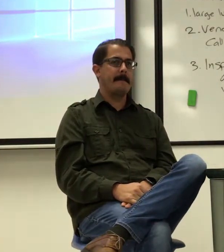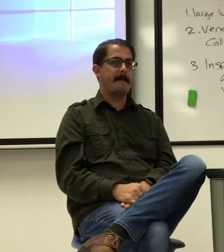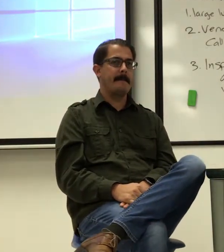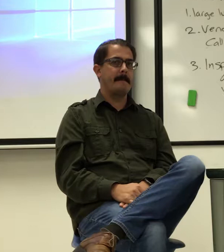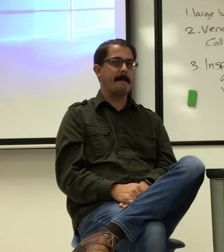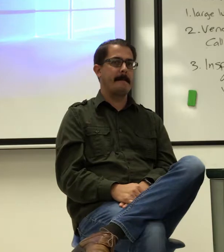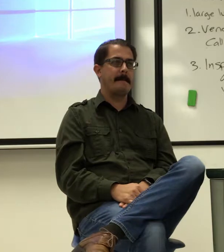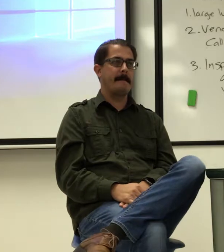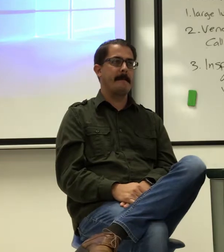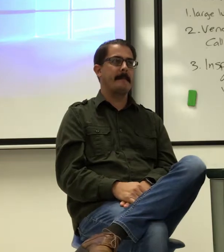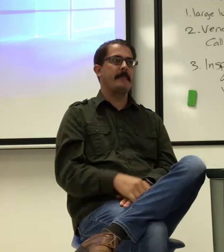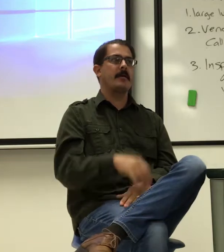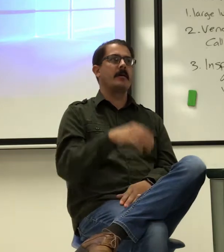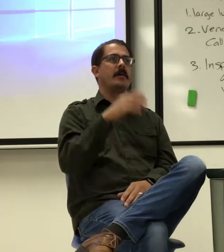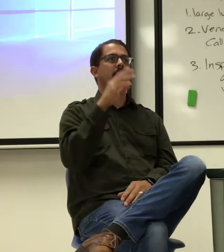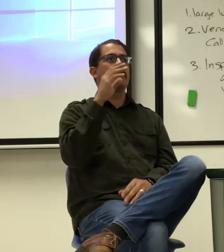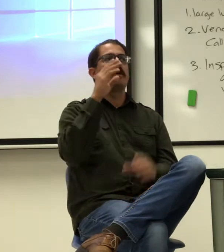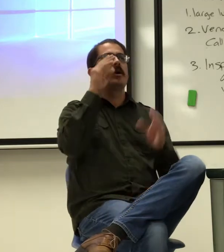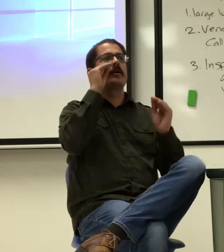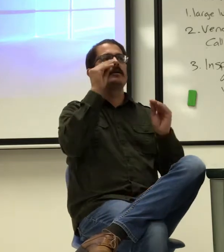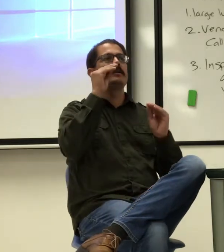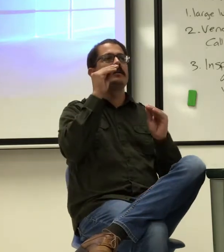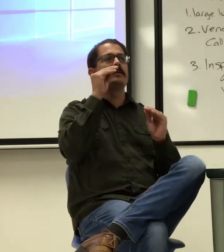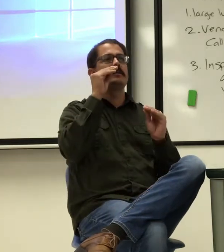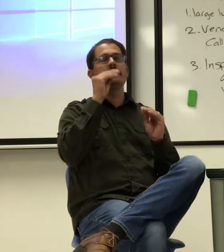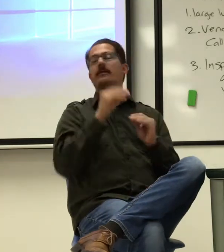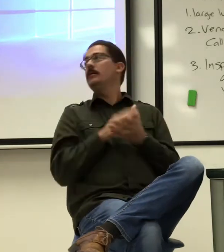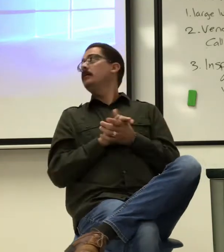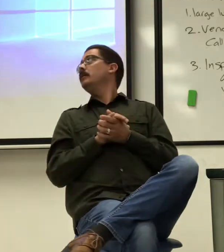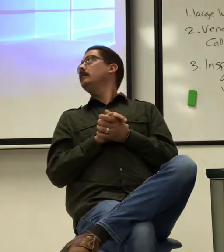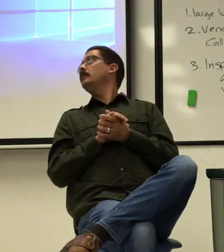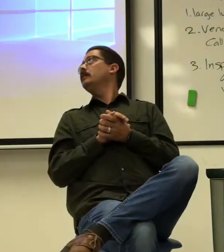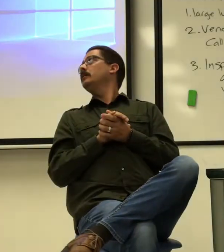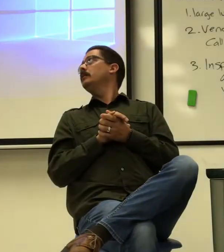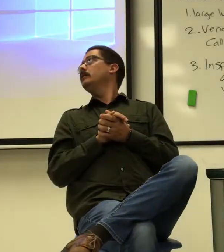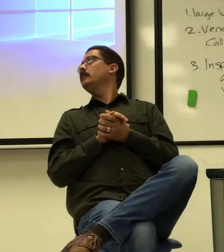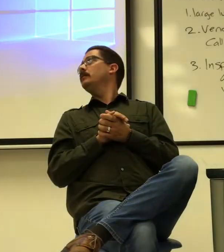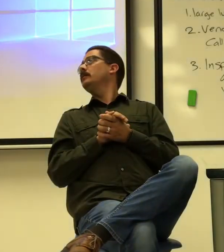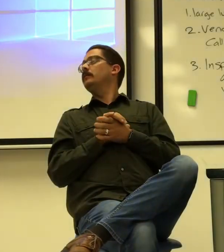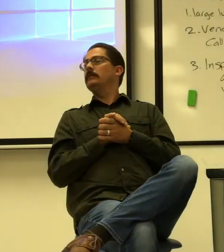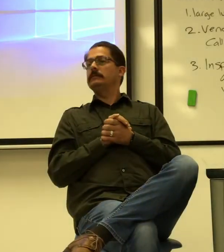To get you ready for Friday's lab, I want to teach the baroreceptor reflex. That's